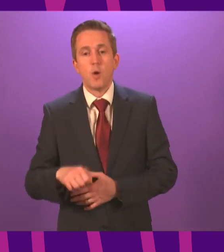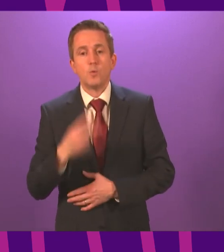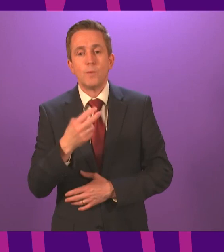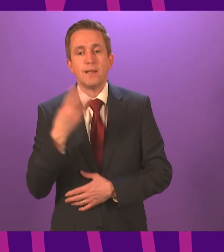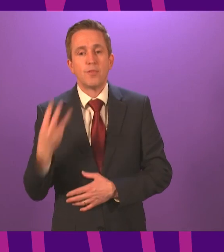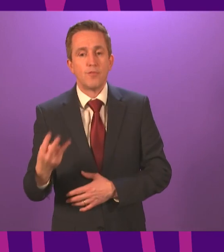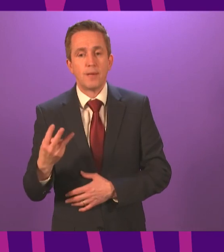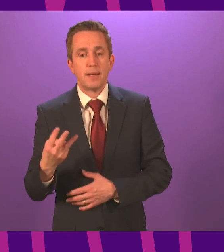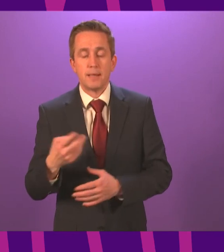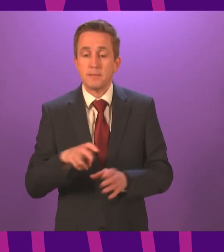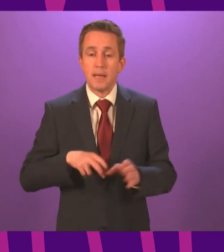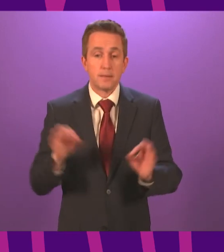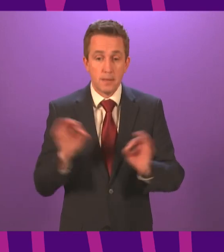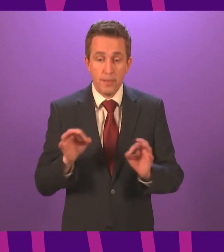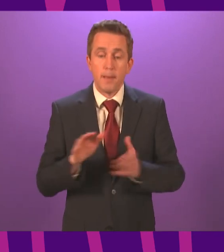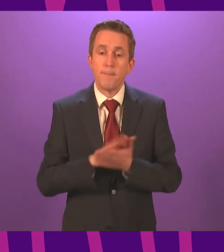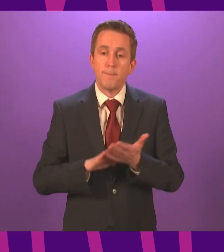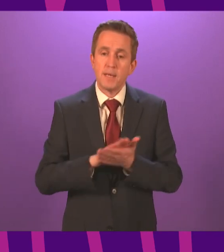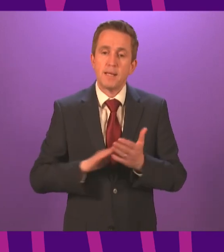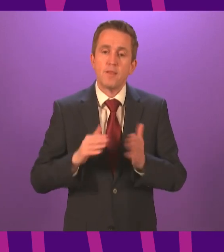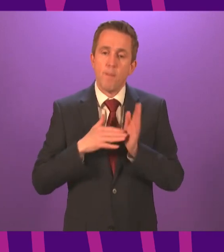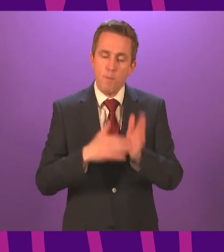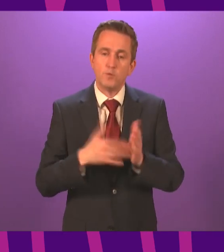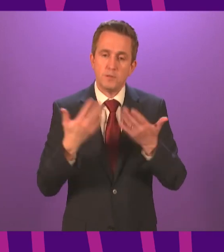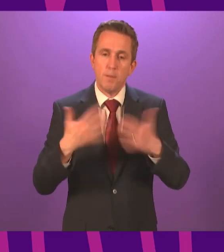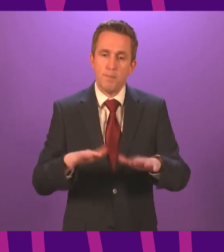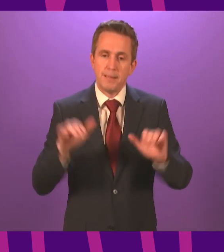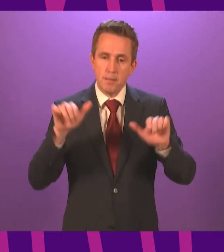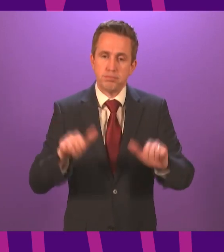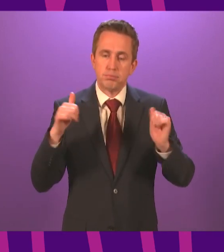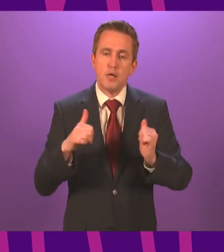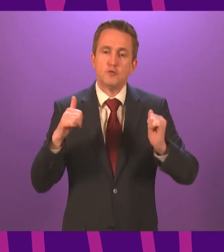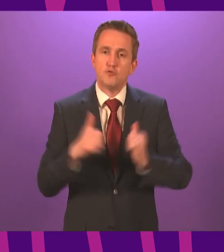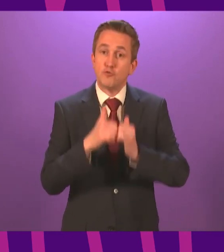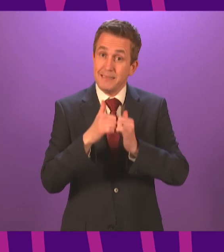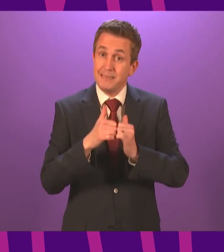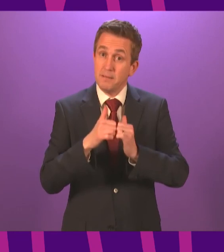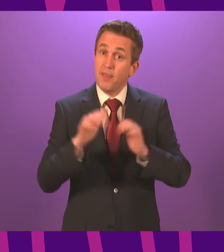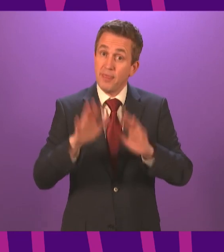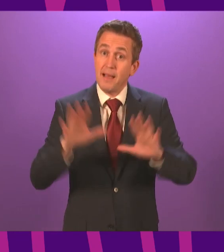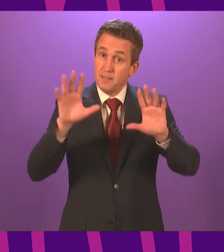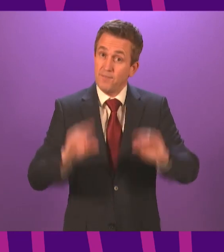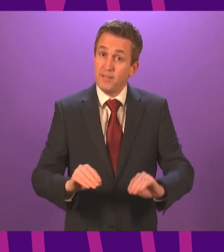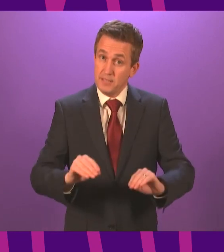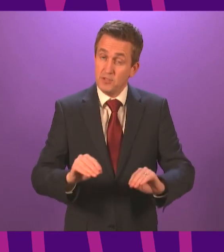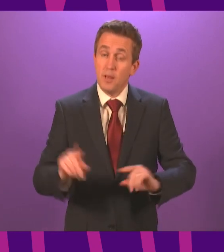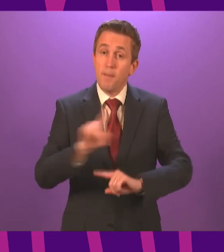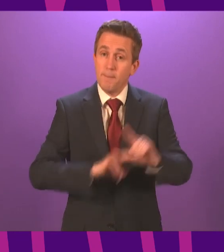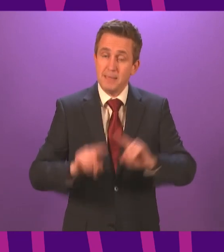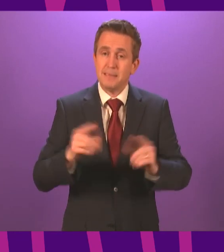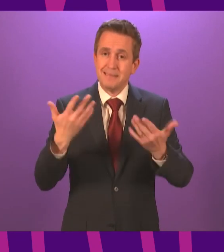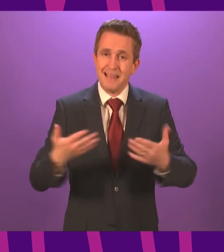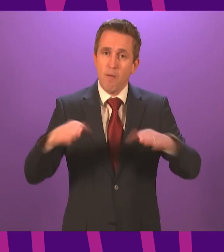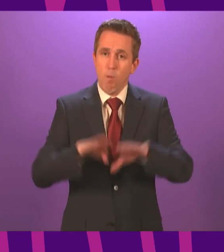no abstentions. The motion as amended is therefore agreed. And that concludes decision time. I close this meeting.